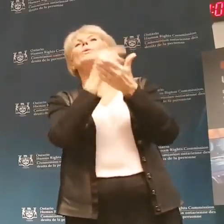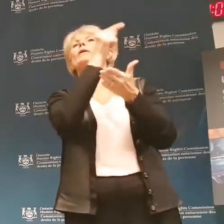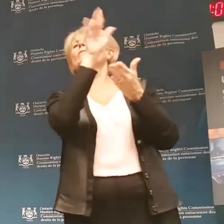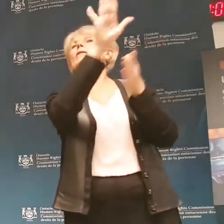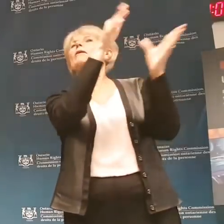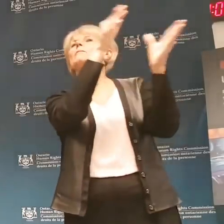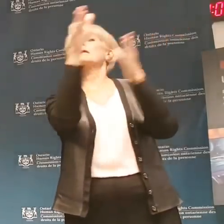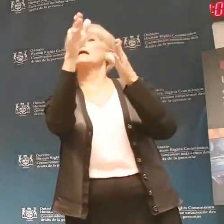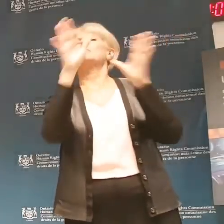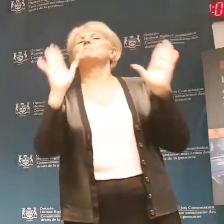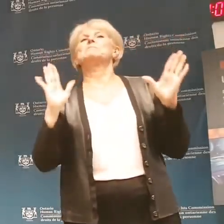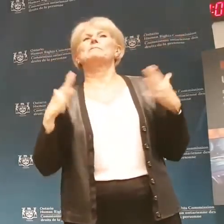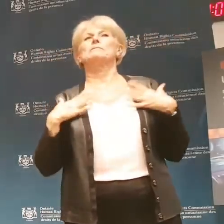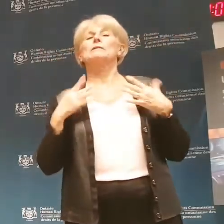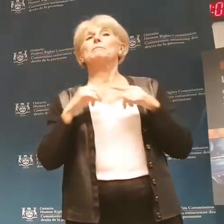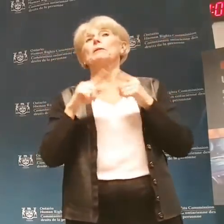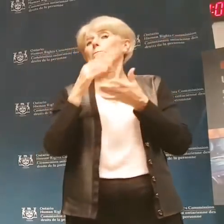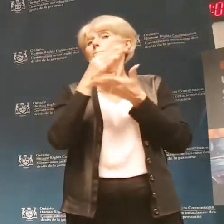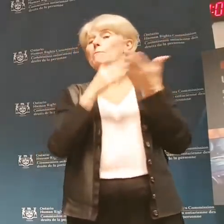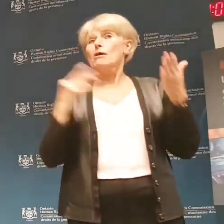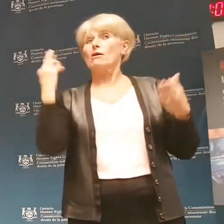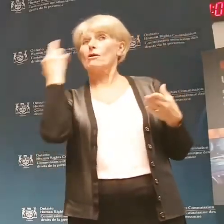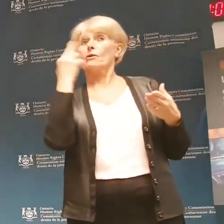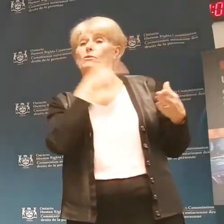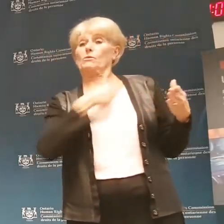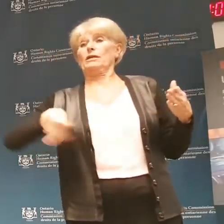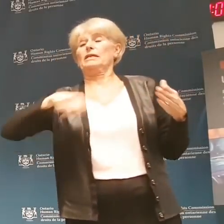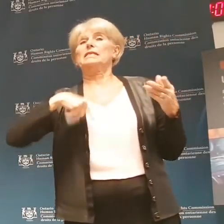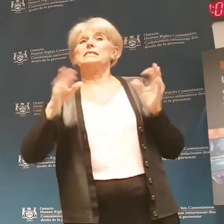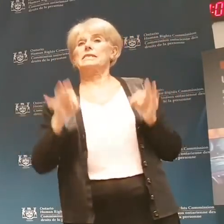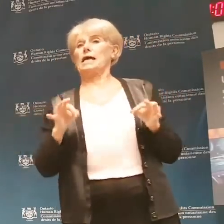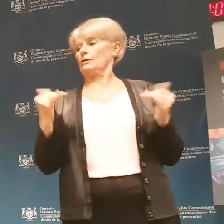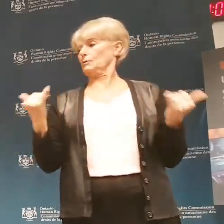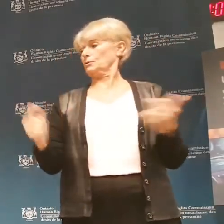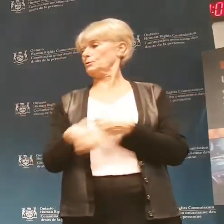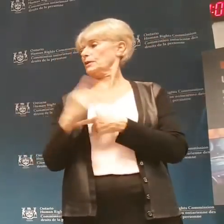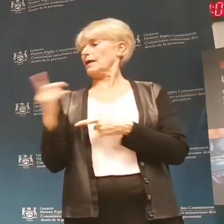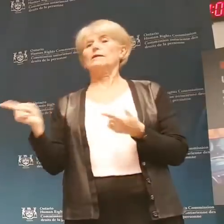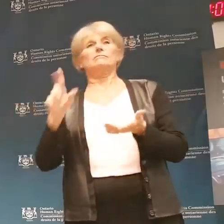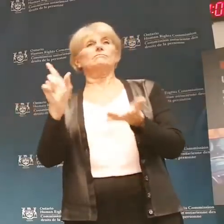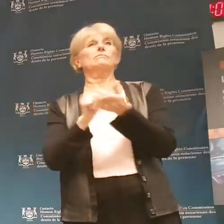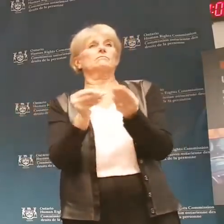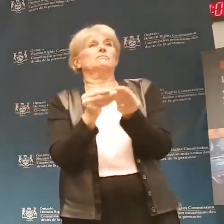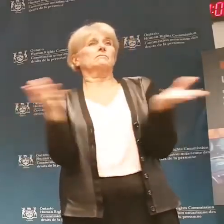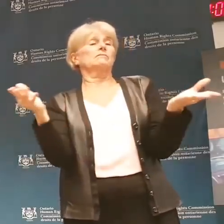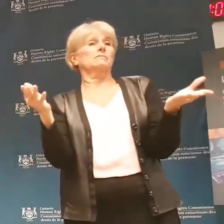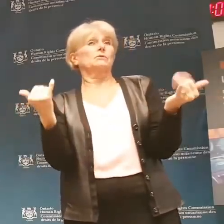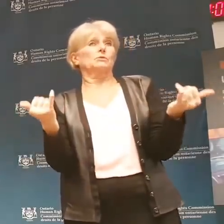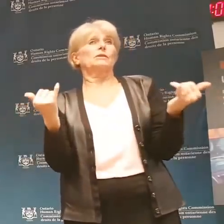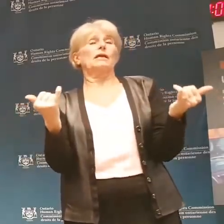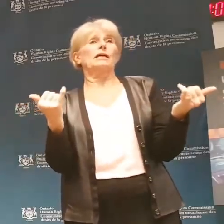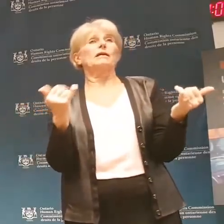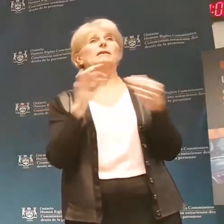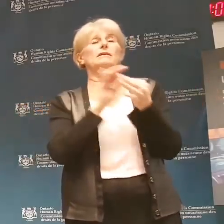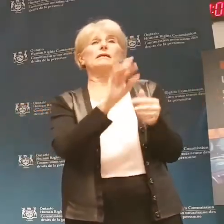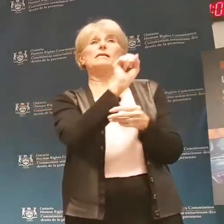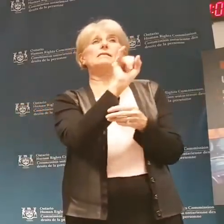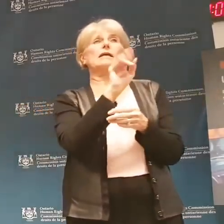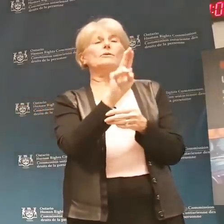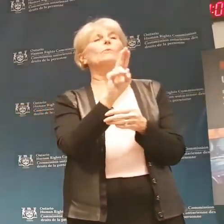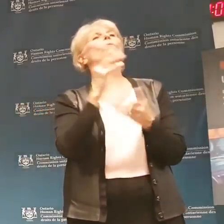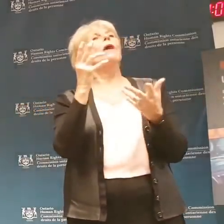are, but certainly part of the reason we decided to release this complete data set related to the SIU was